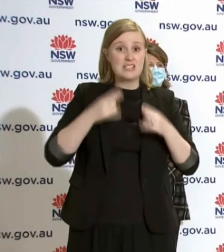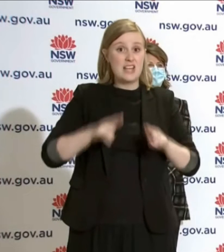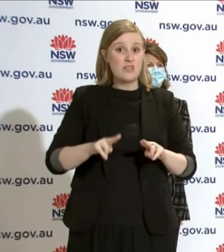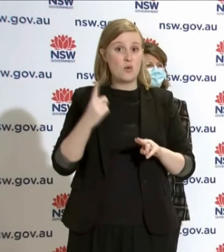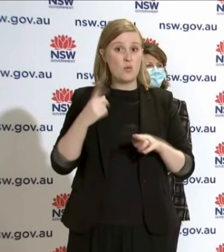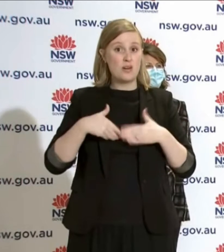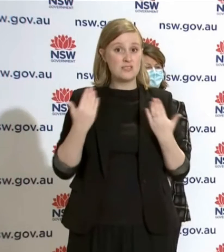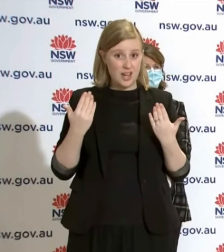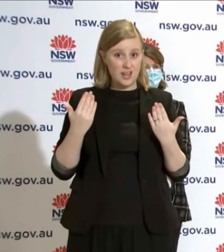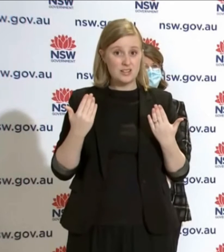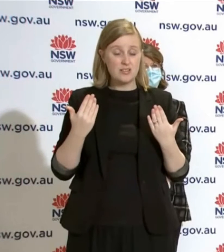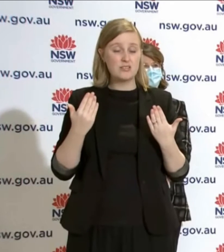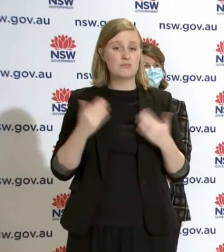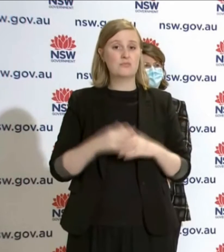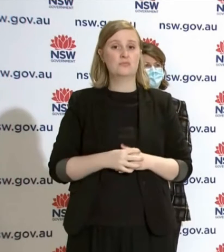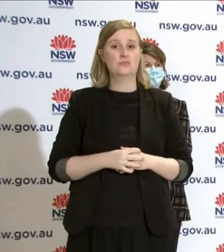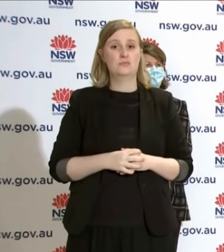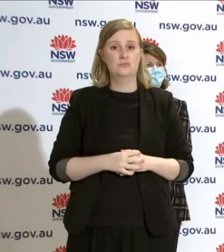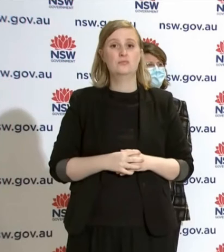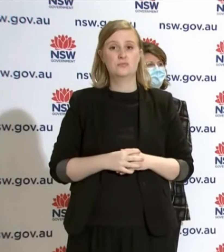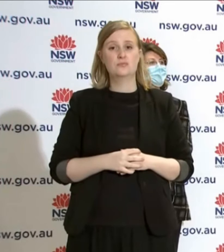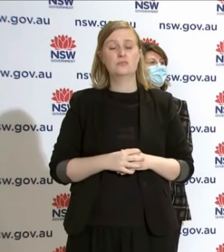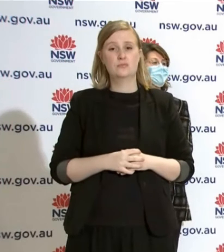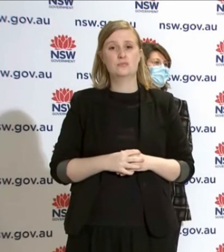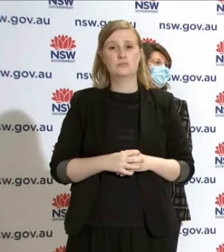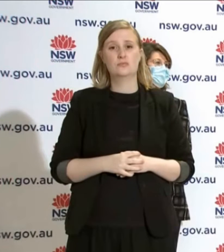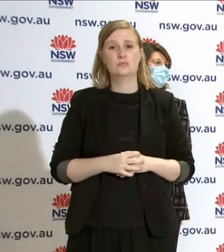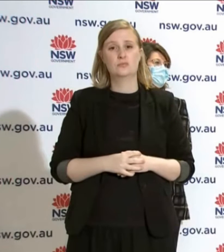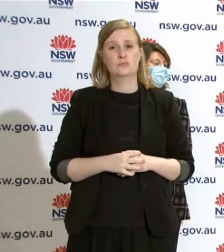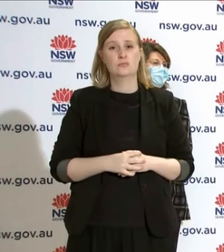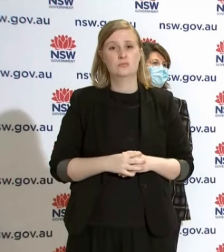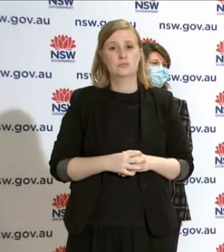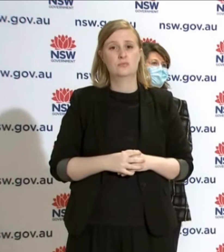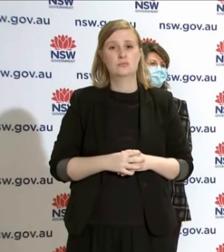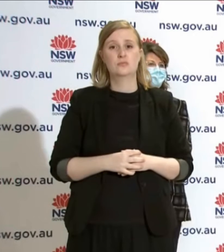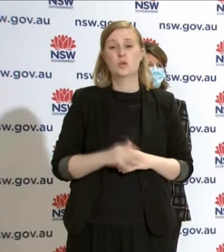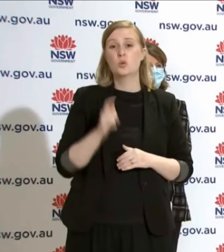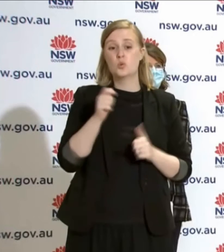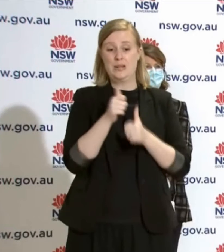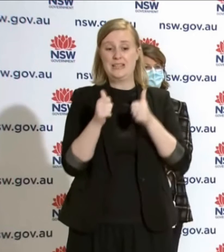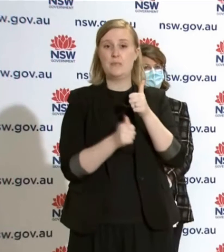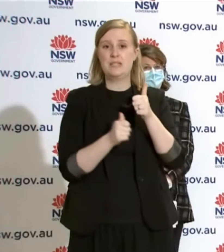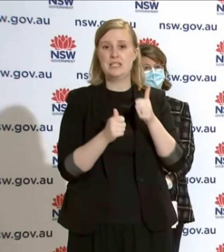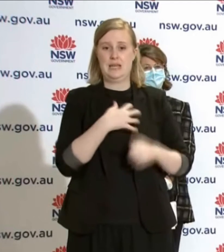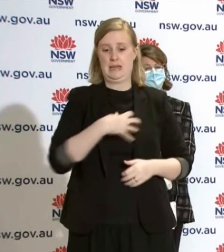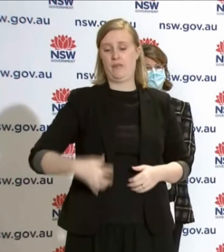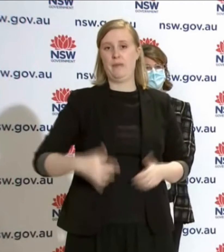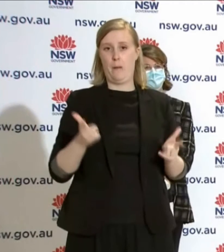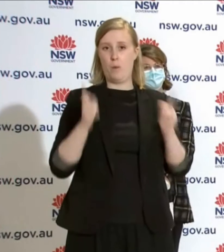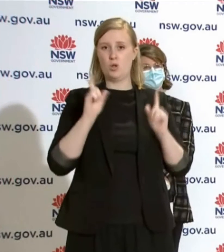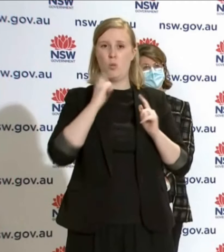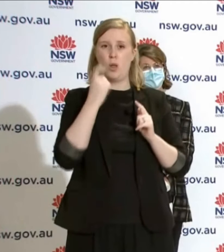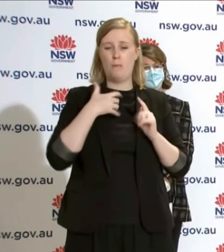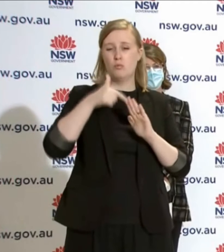p.m. last night. Overall, and the Deputy Premier will describe the situation in more